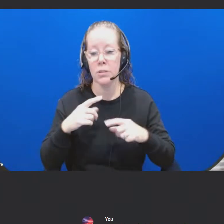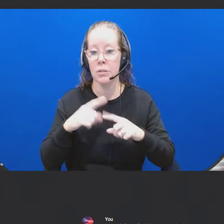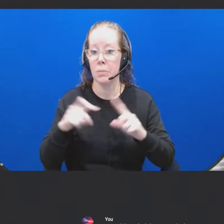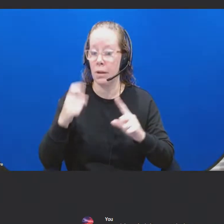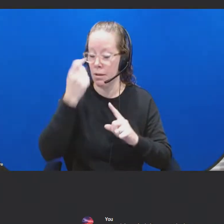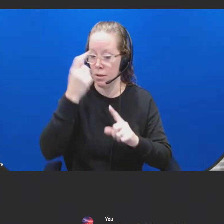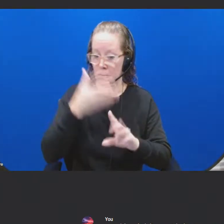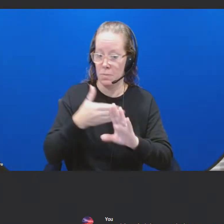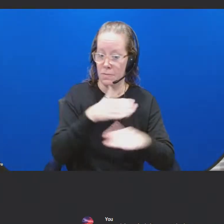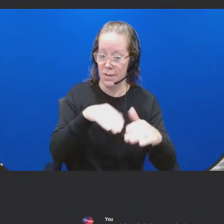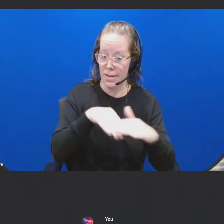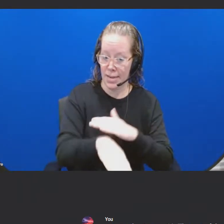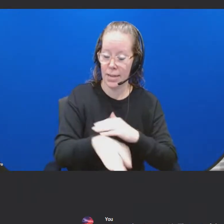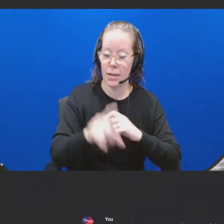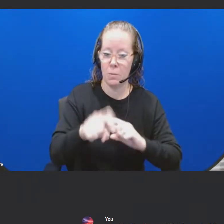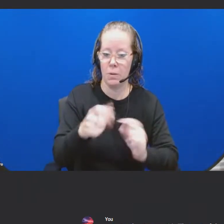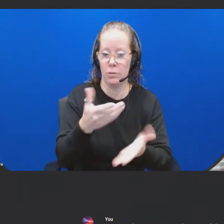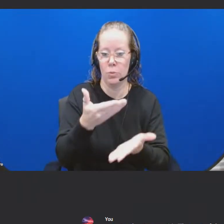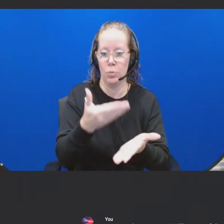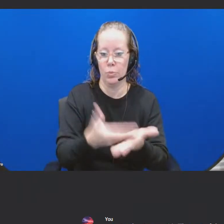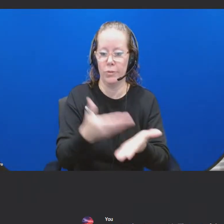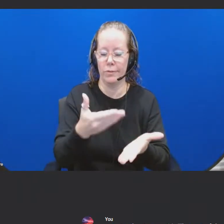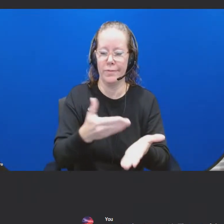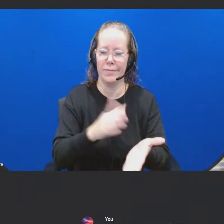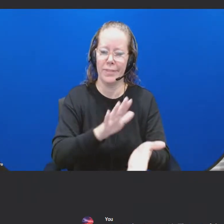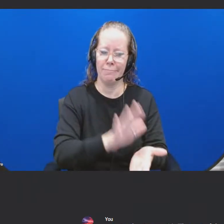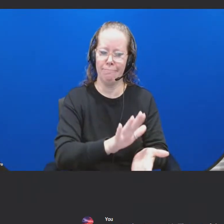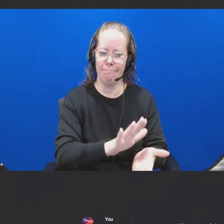coming into the home. So we need to have them